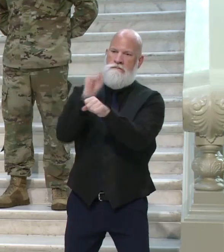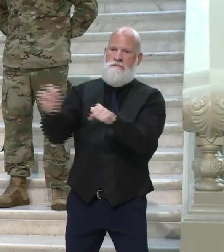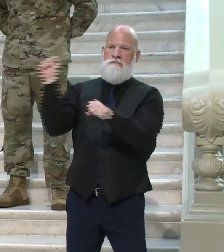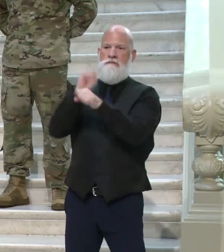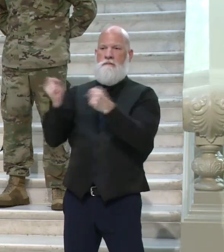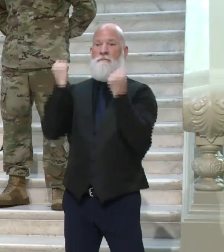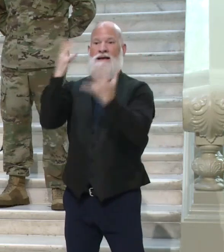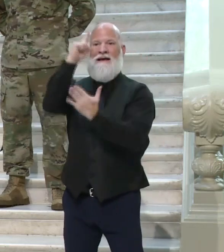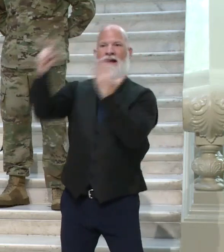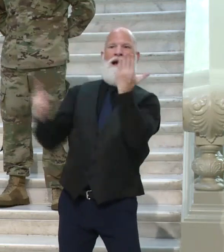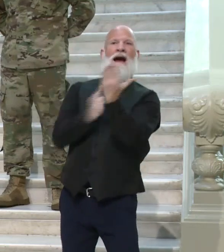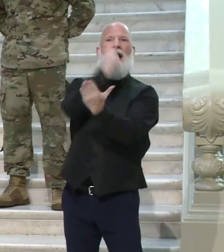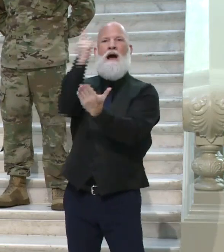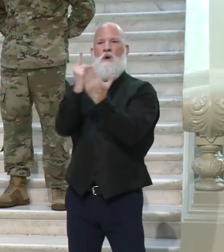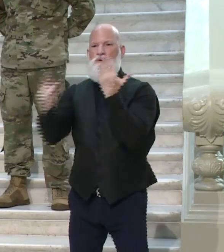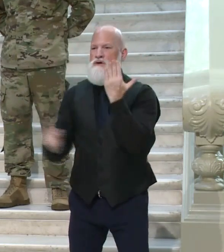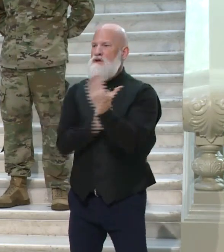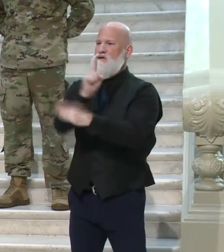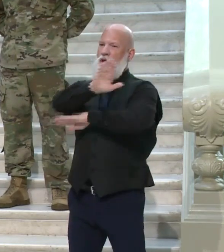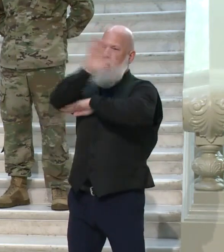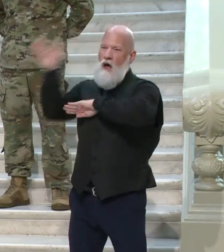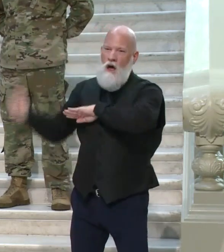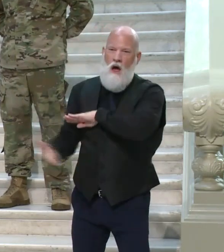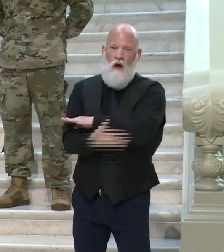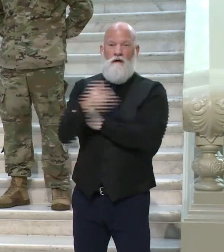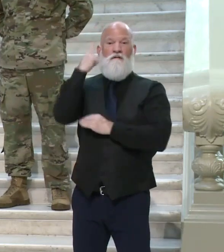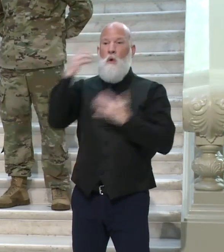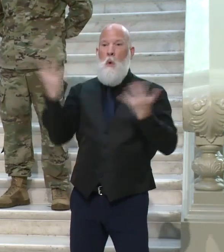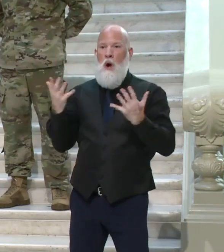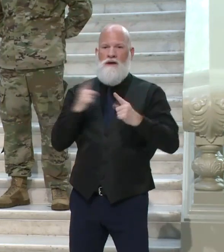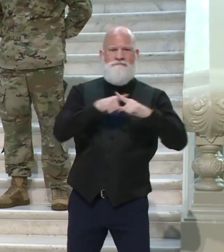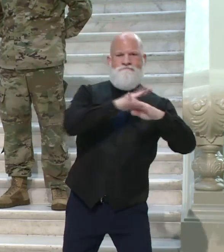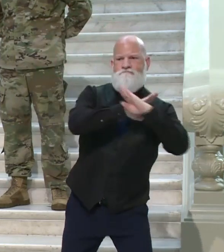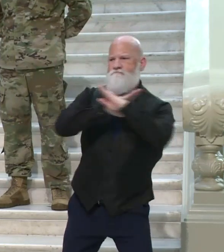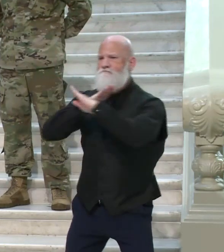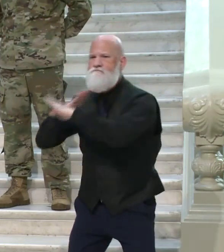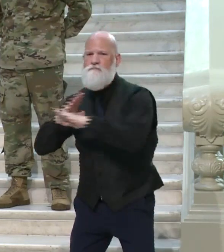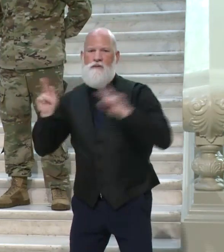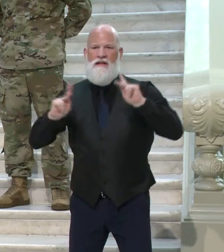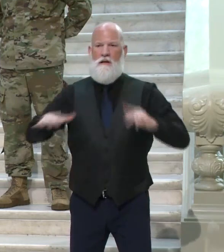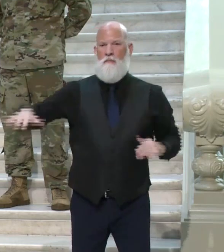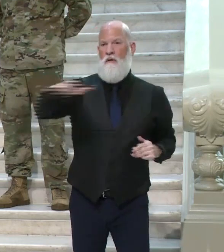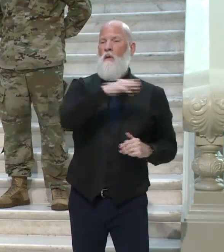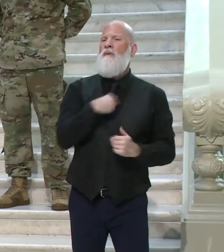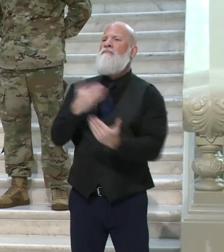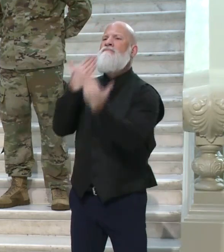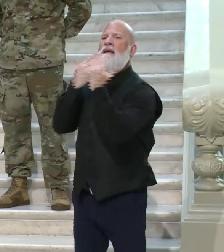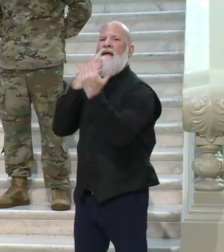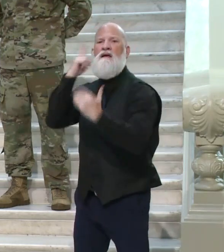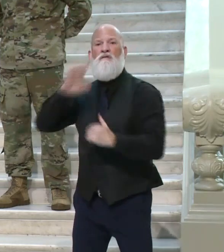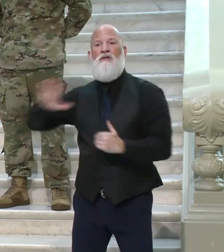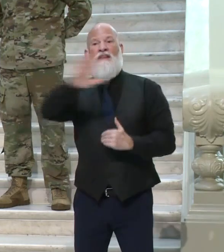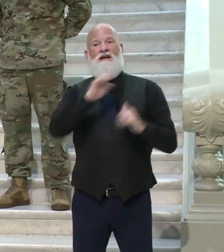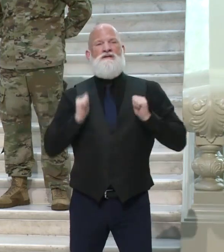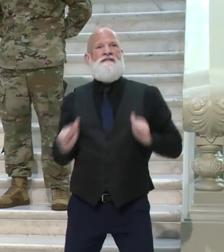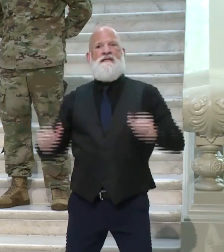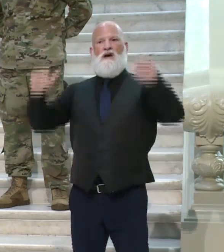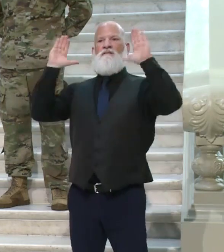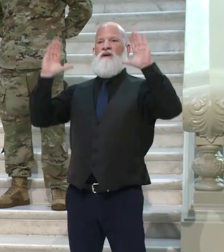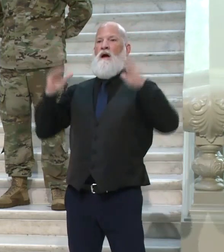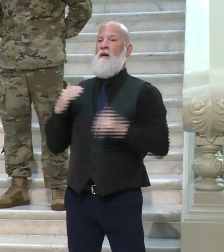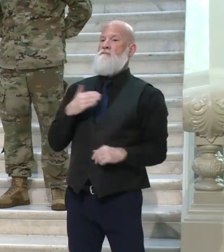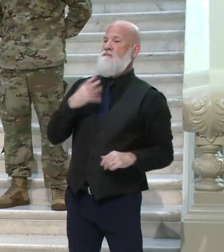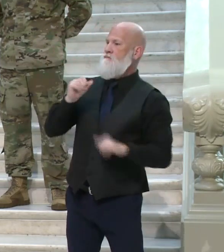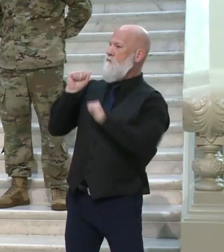appreciate their sacrifices. I hope you all will continue to keep them in your thoughts and prayers, as well as those that